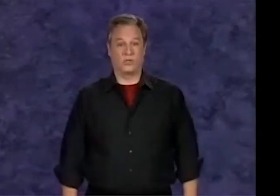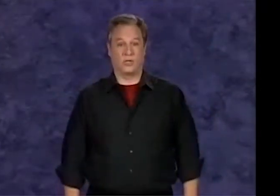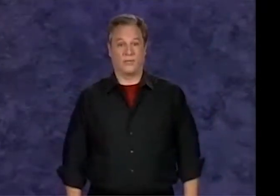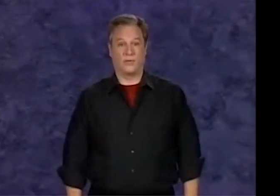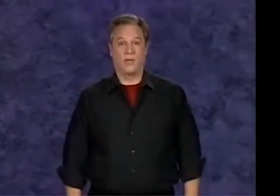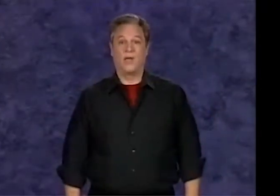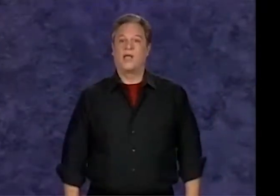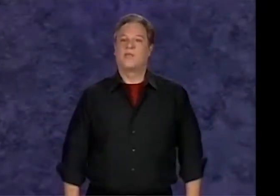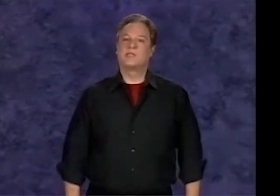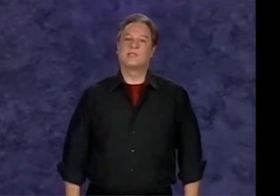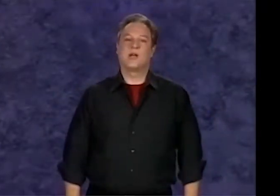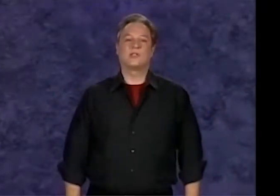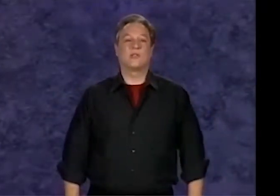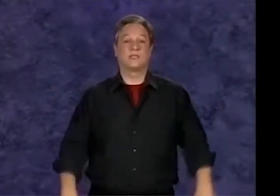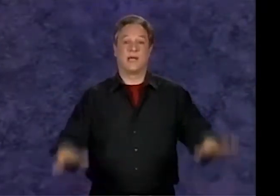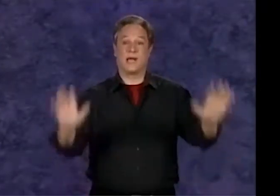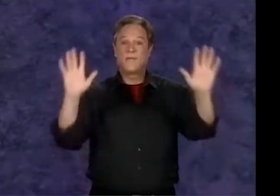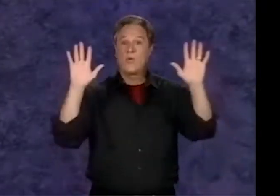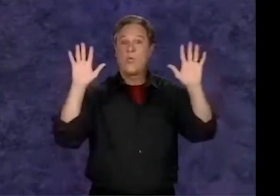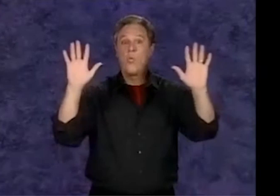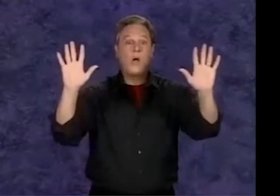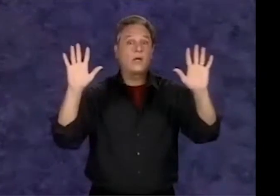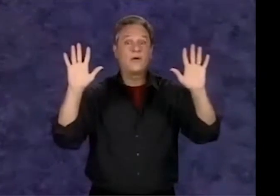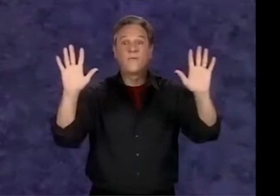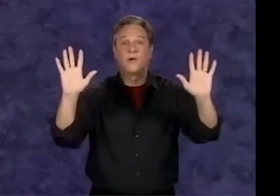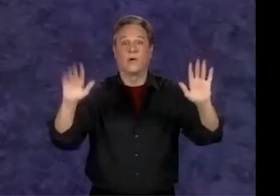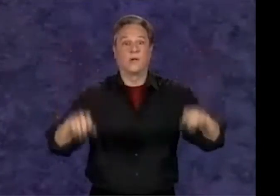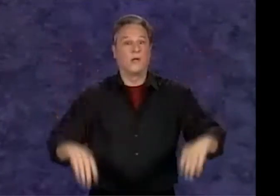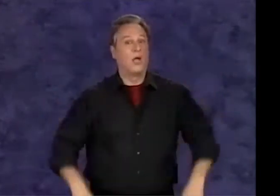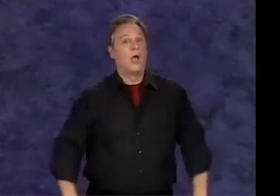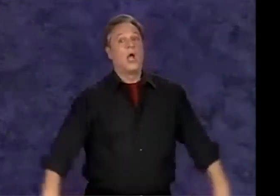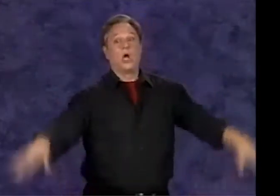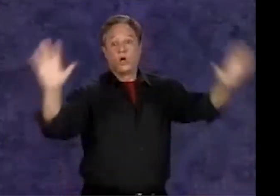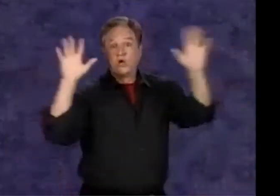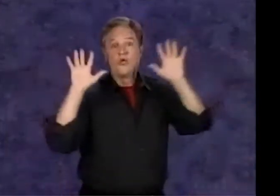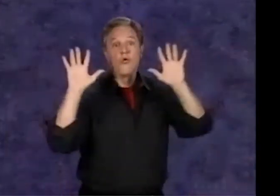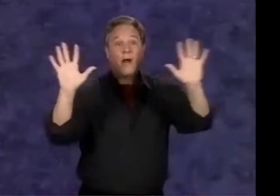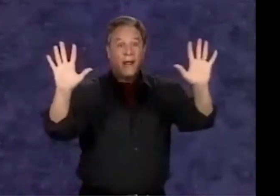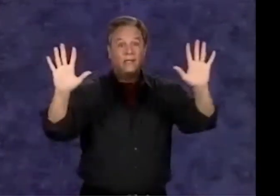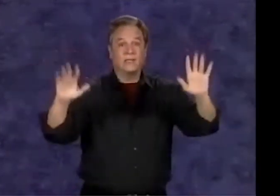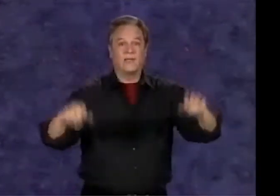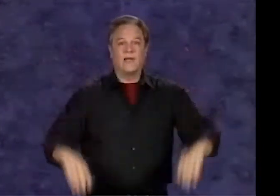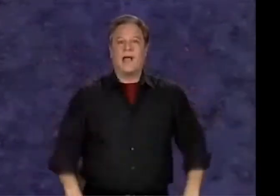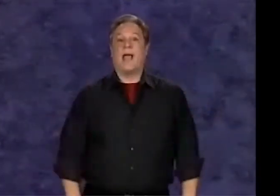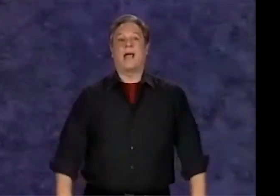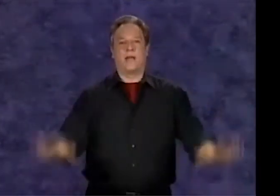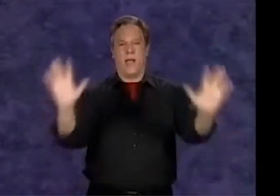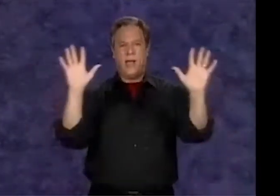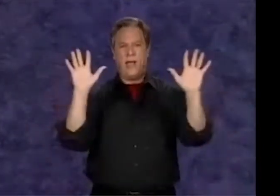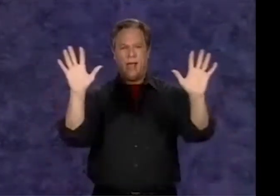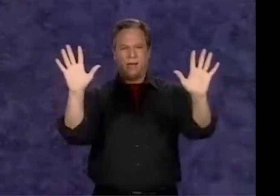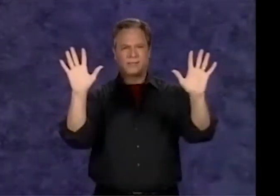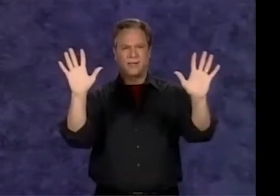This is also the sign for wonderful, great, and Excellent!